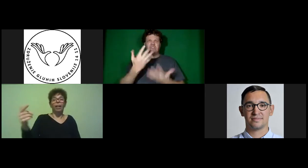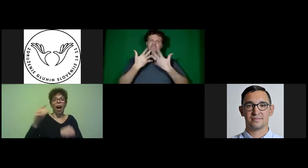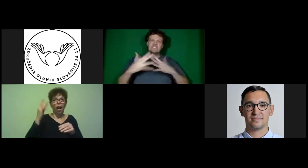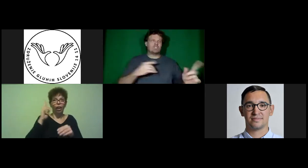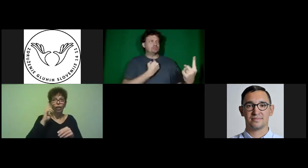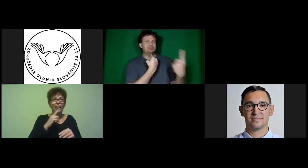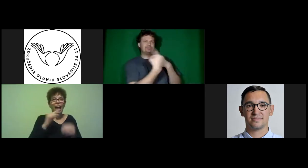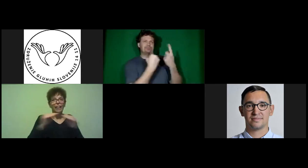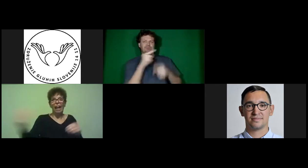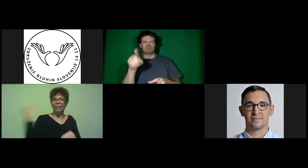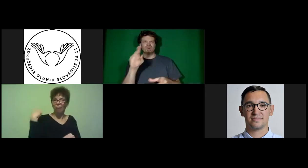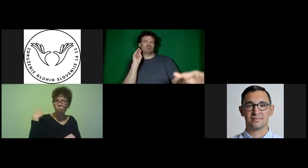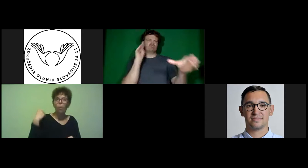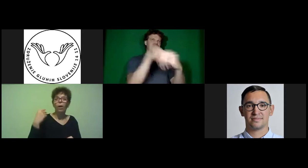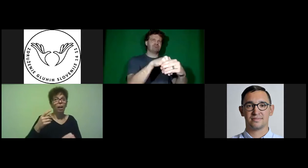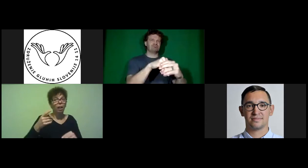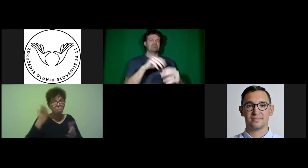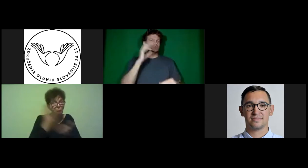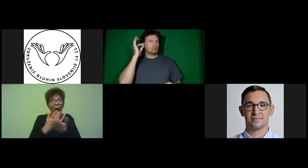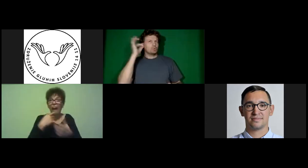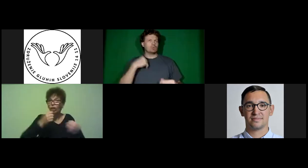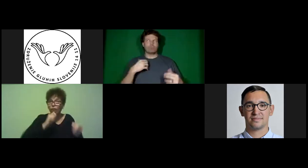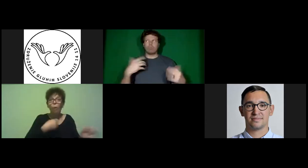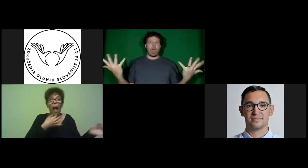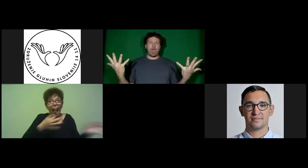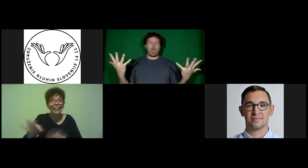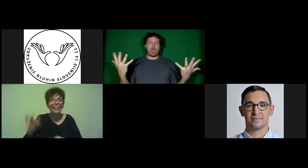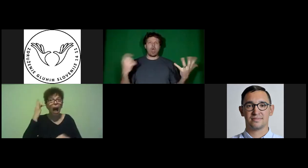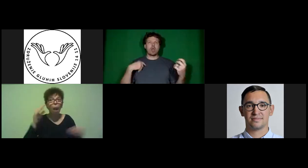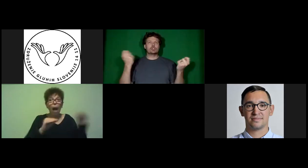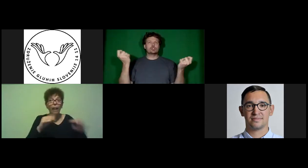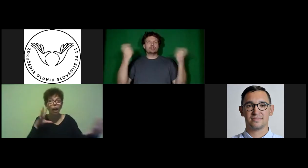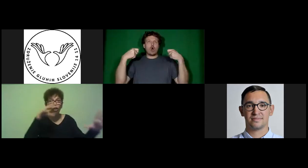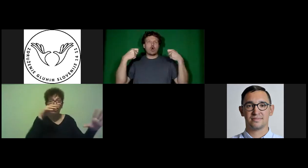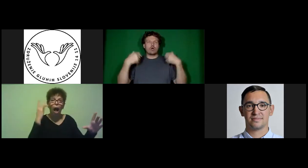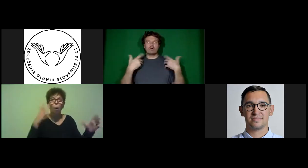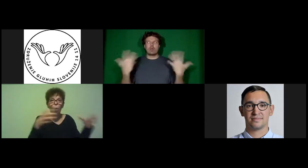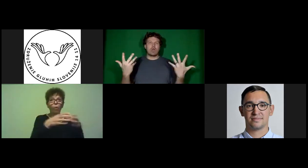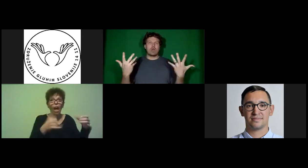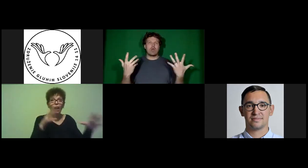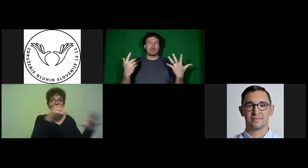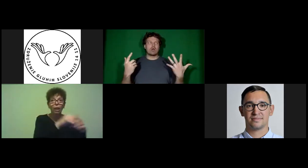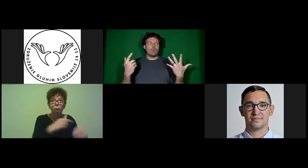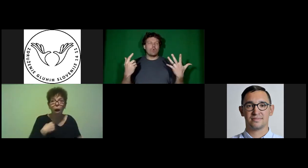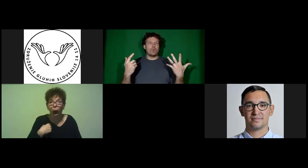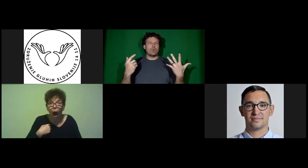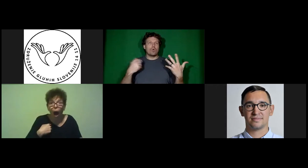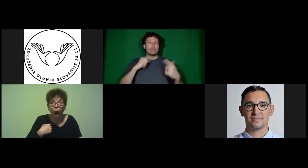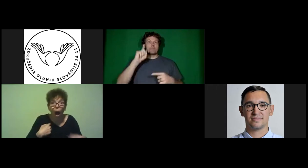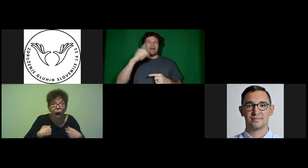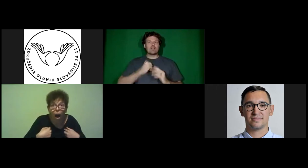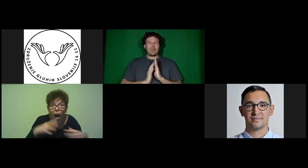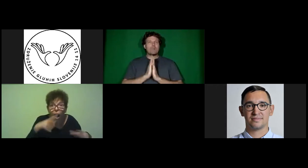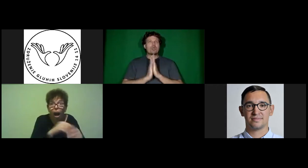gave me permission to play once. Coach came up to me and said, I've had a talk with the president of the Basketball Federation. You